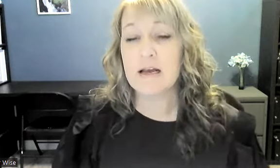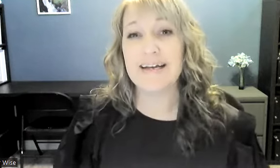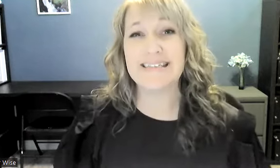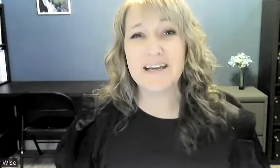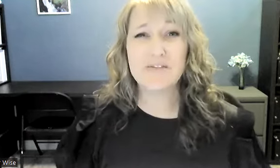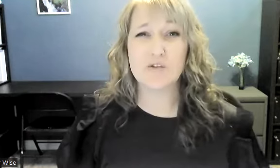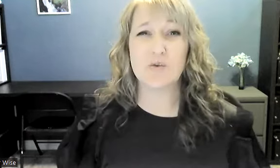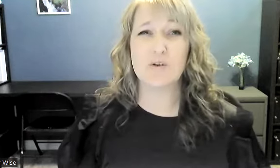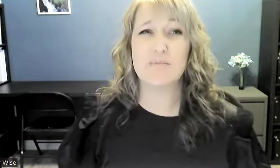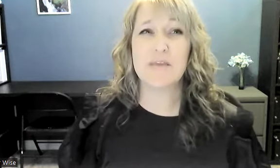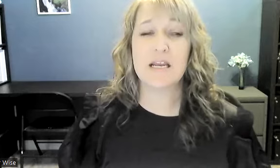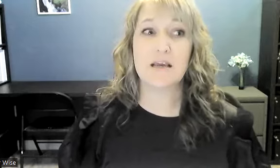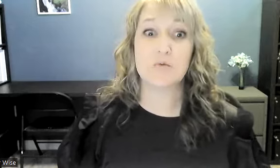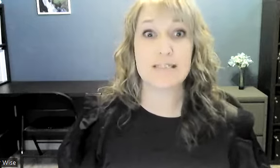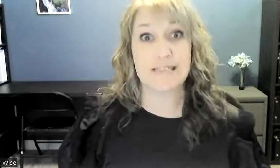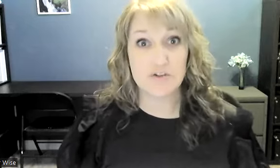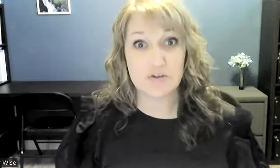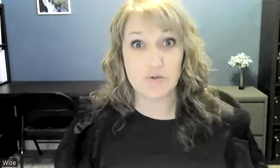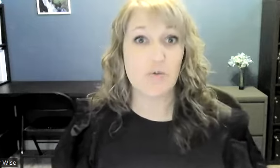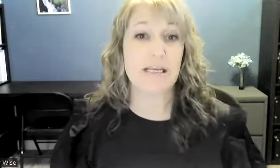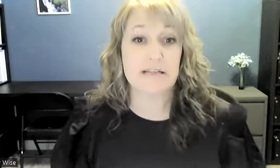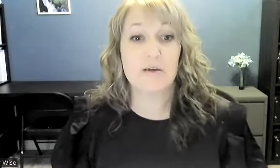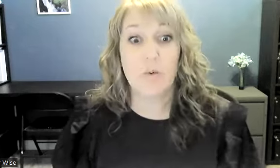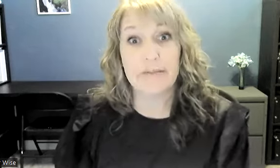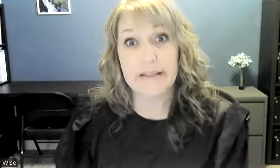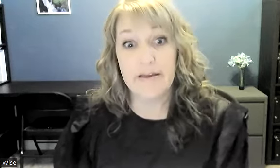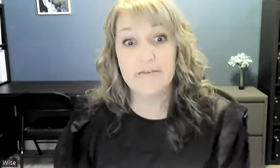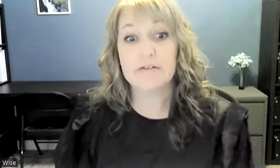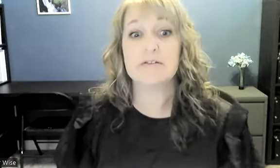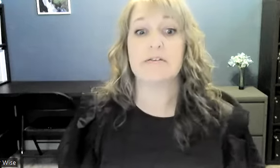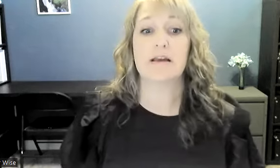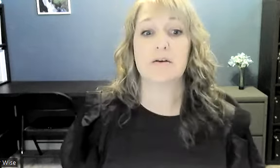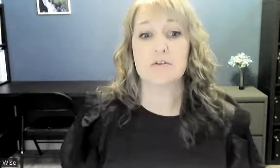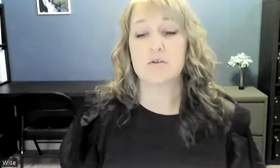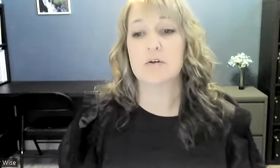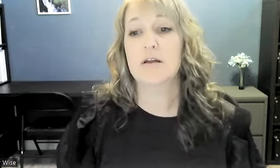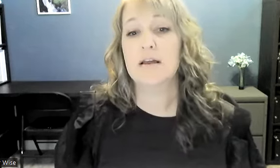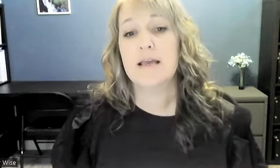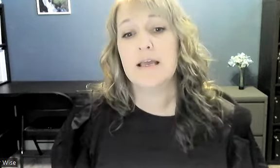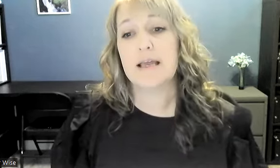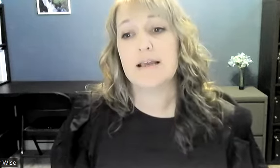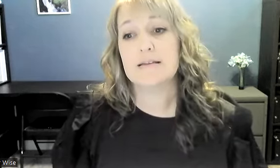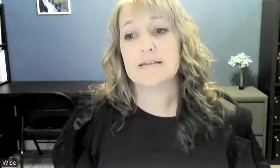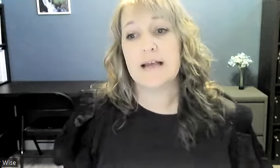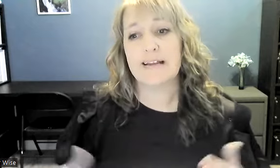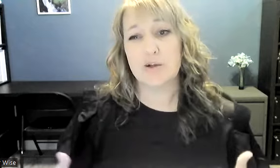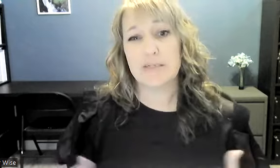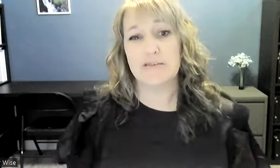A deaf school, meaning a residential school where kids go and live so they can go to school, is signed a little bit